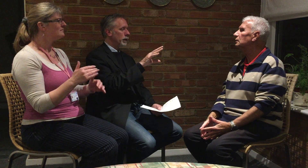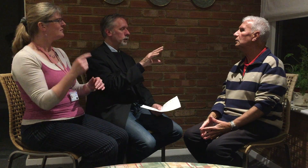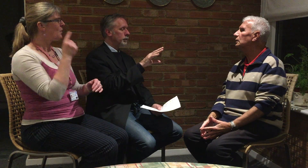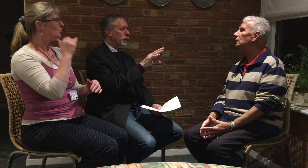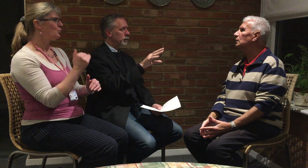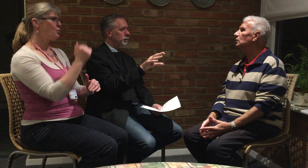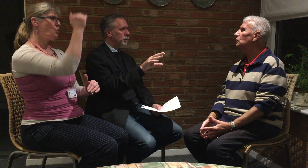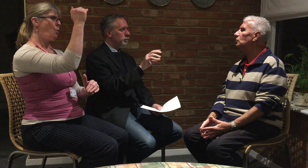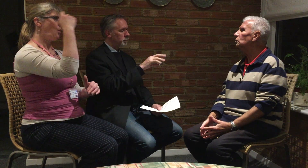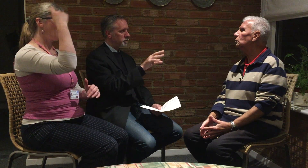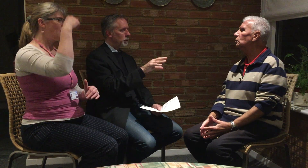section of London.